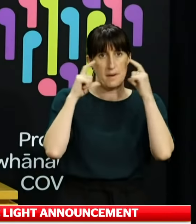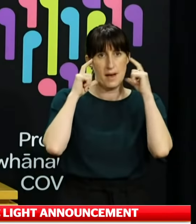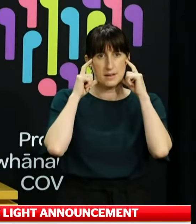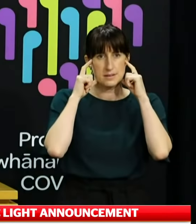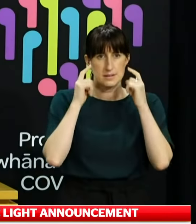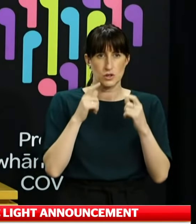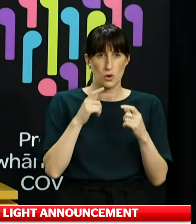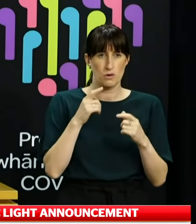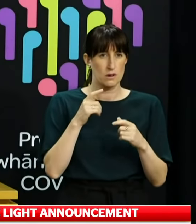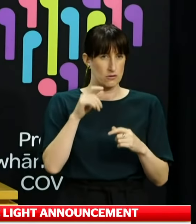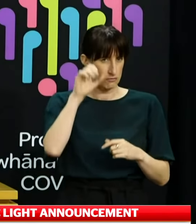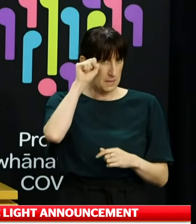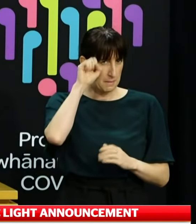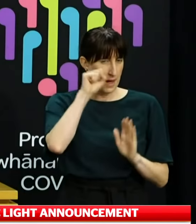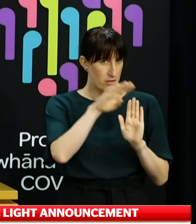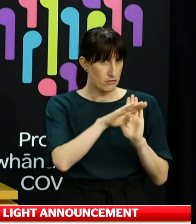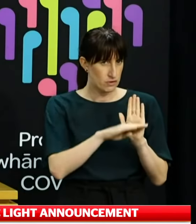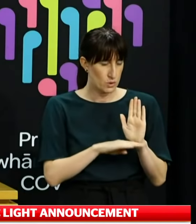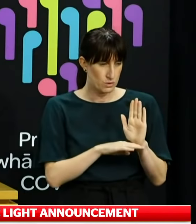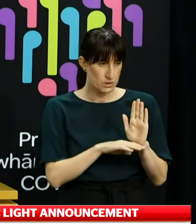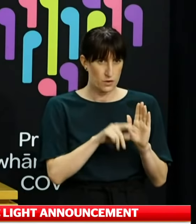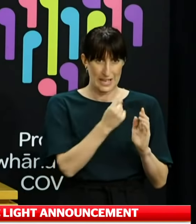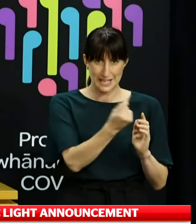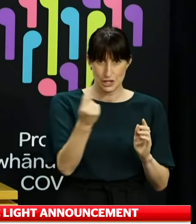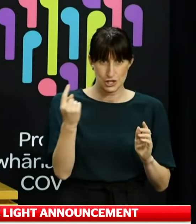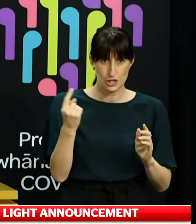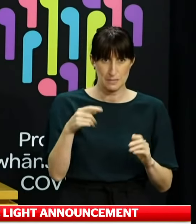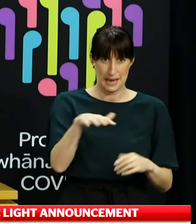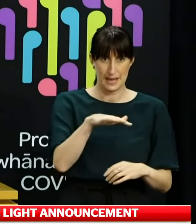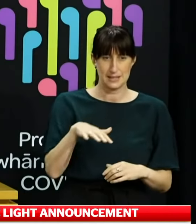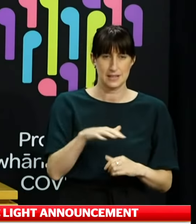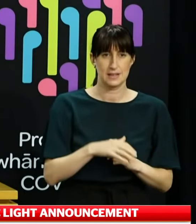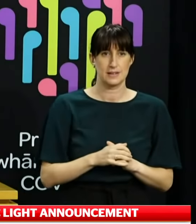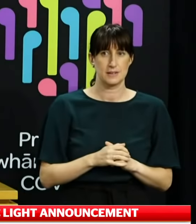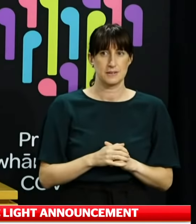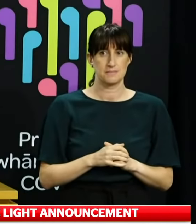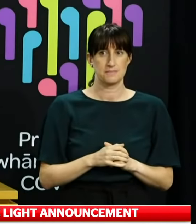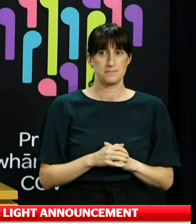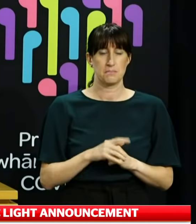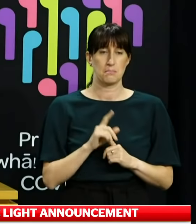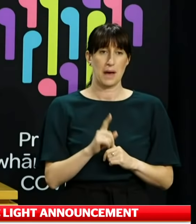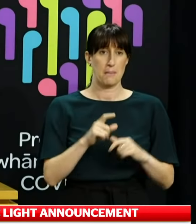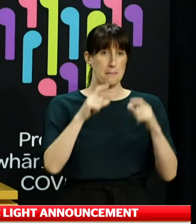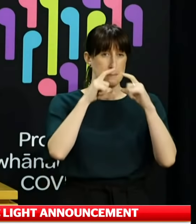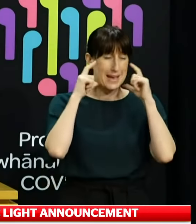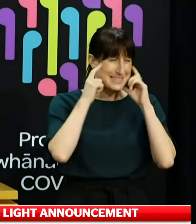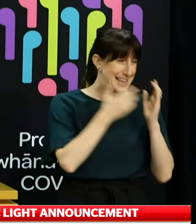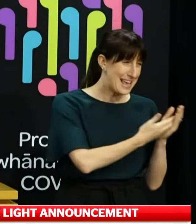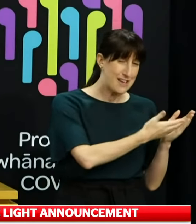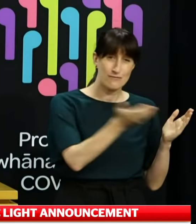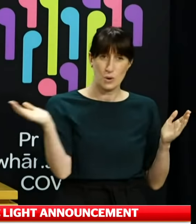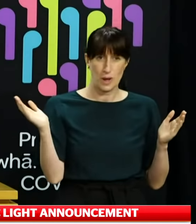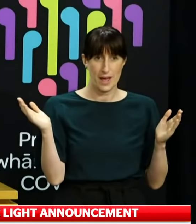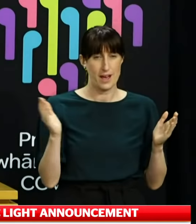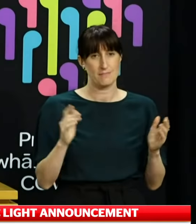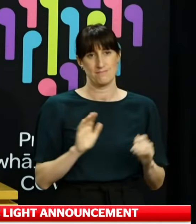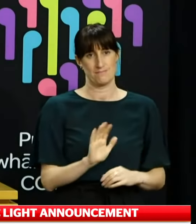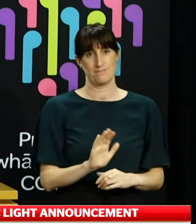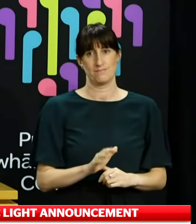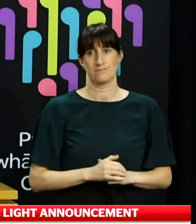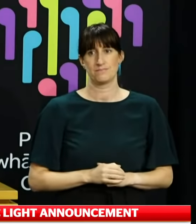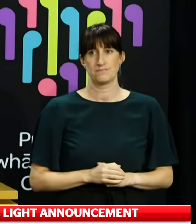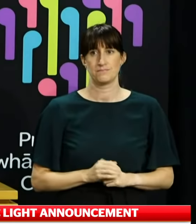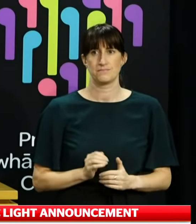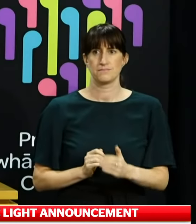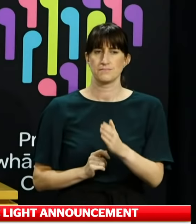familiarise themselves with that, but it won't be as widespread as it has been up until now. So apart from those workers that